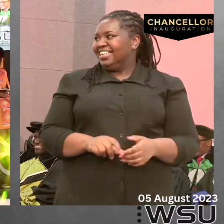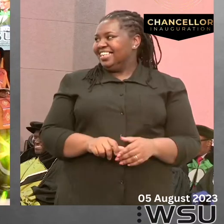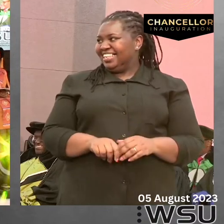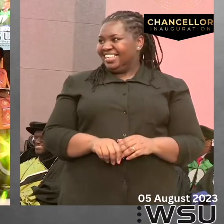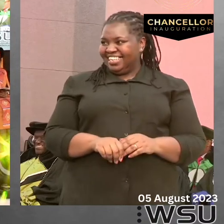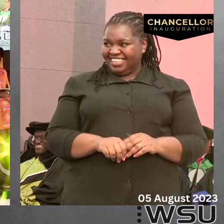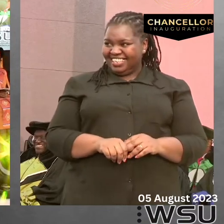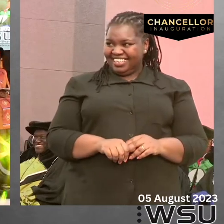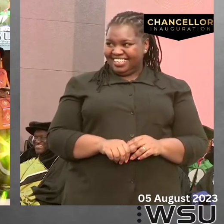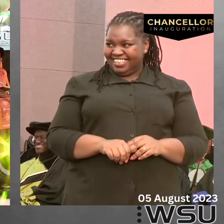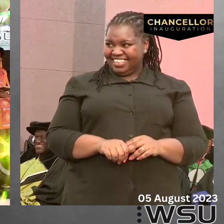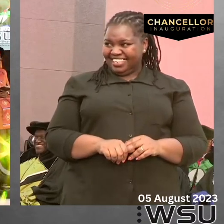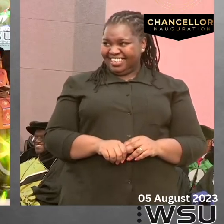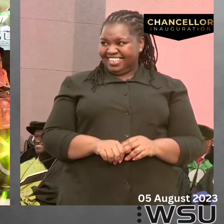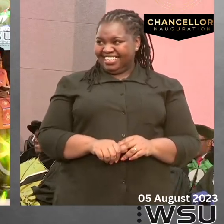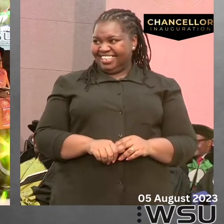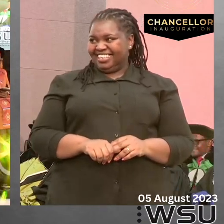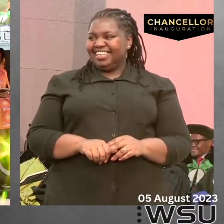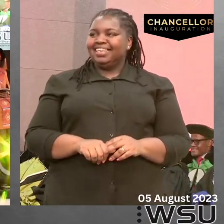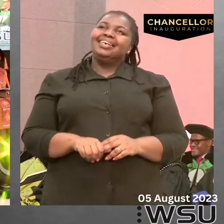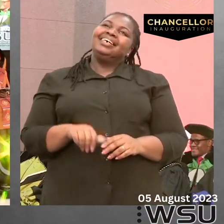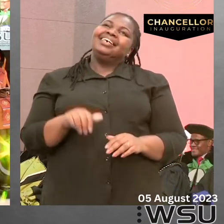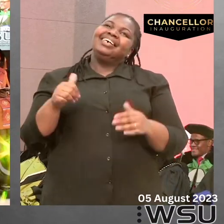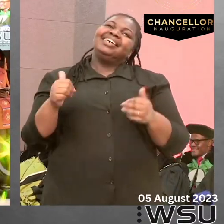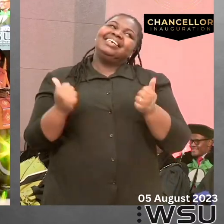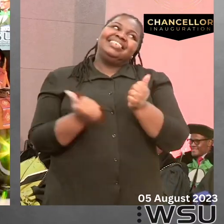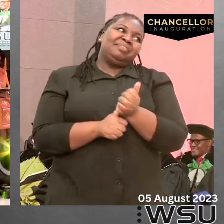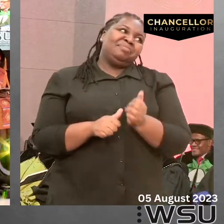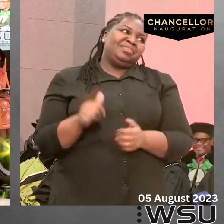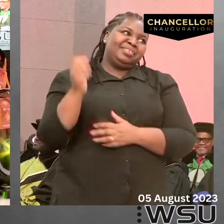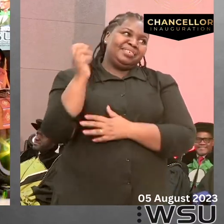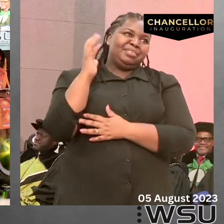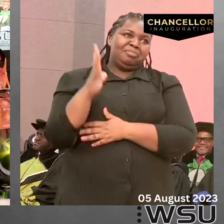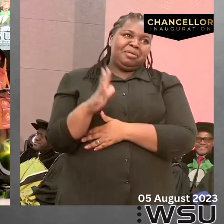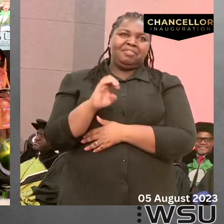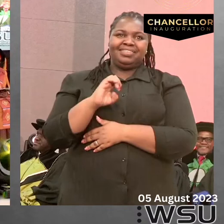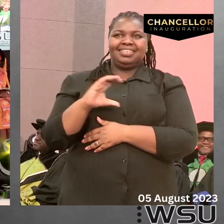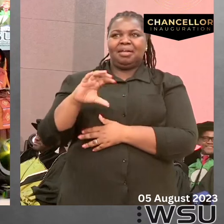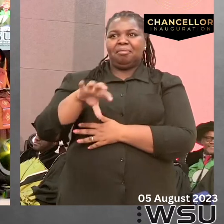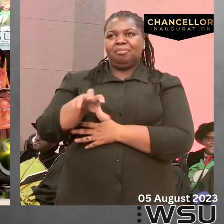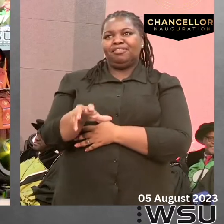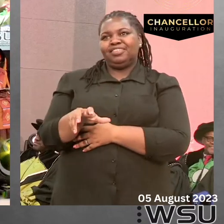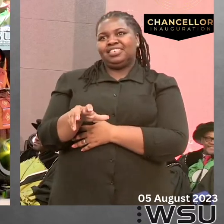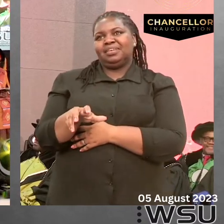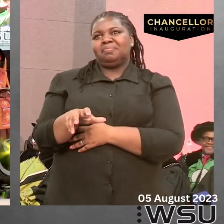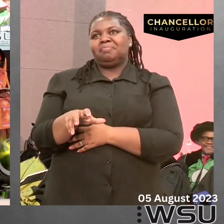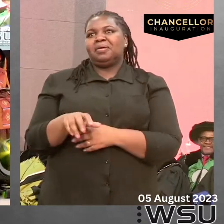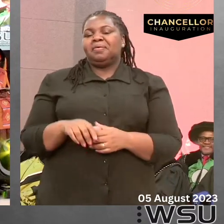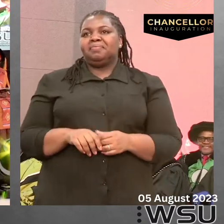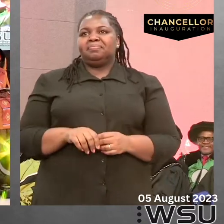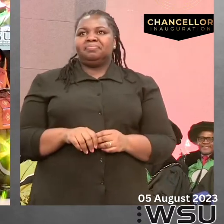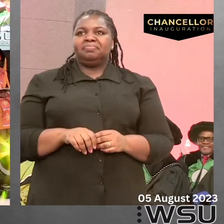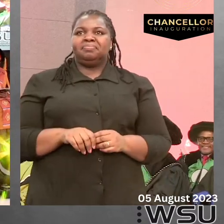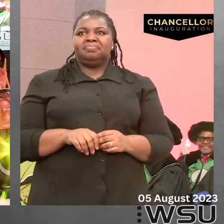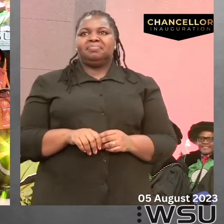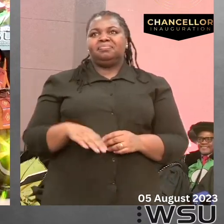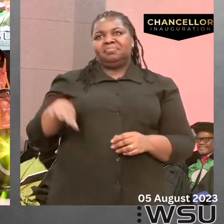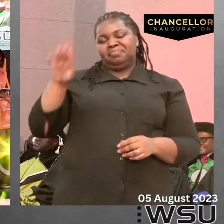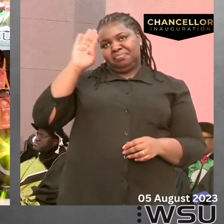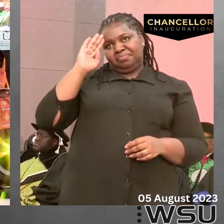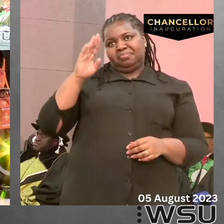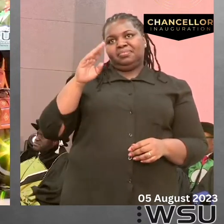understand. To the Deputy Speaker of the Eastern Cape Provincial Legislature,